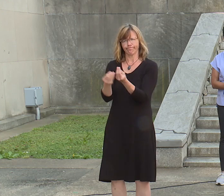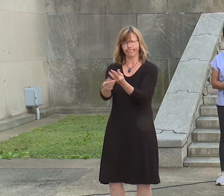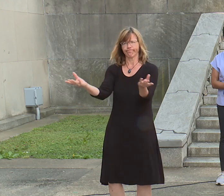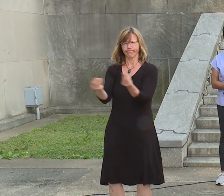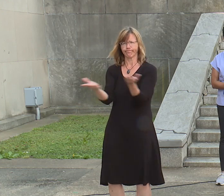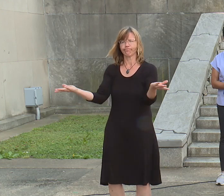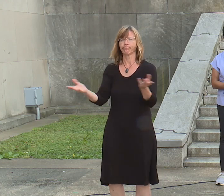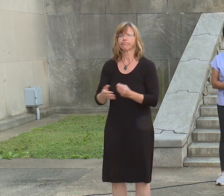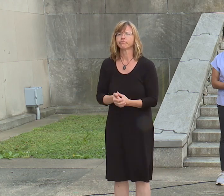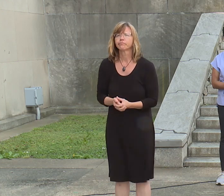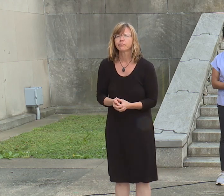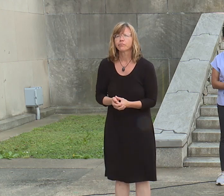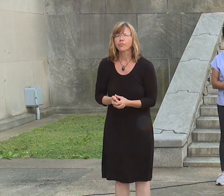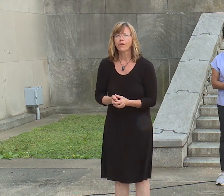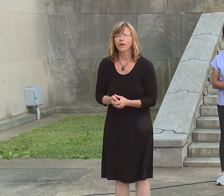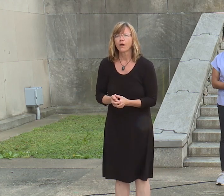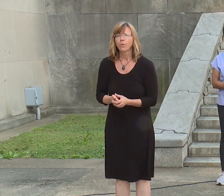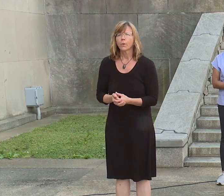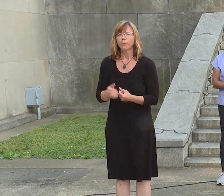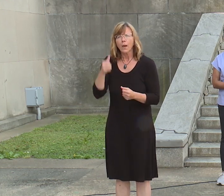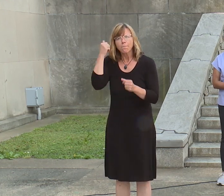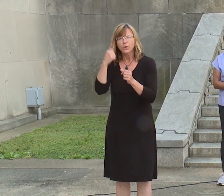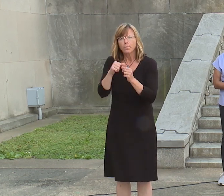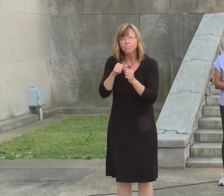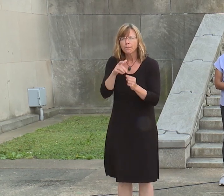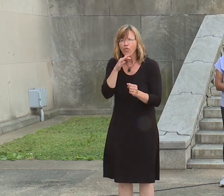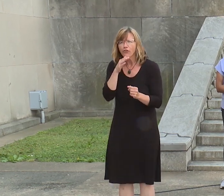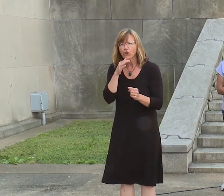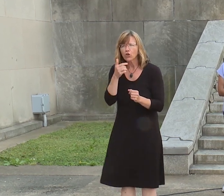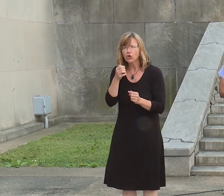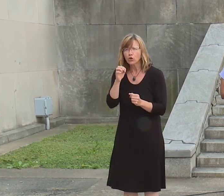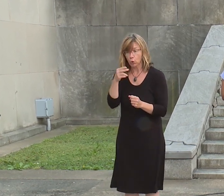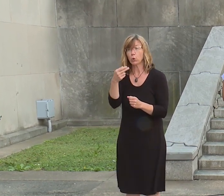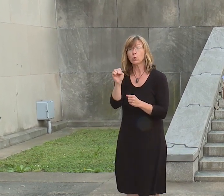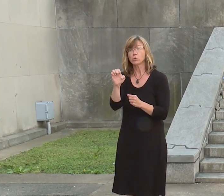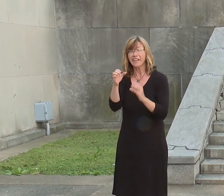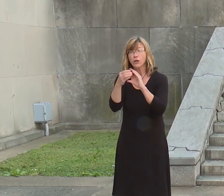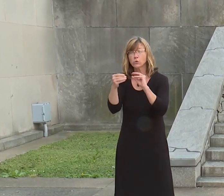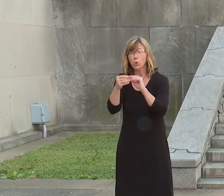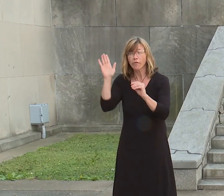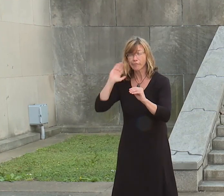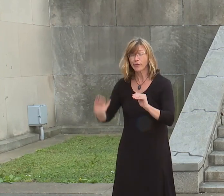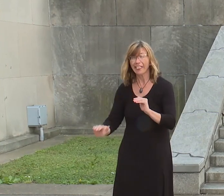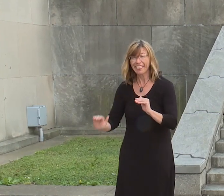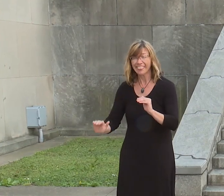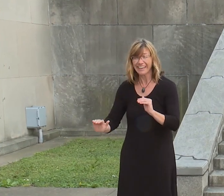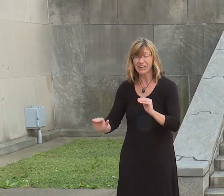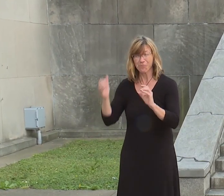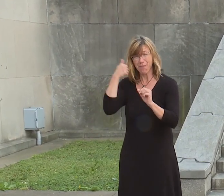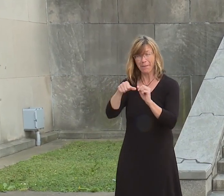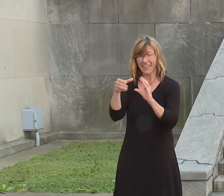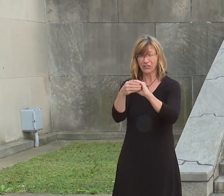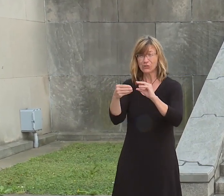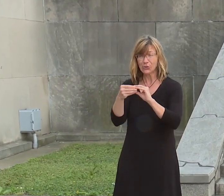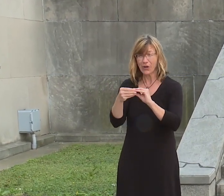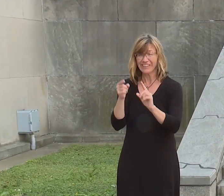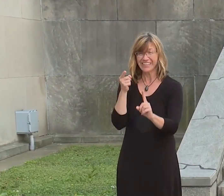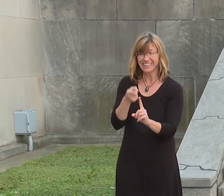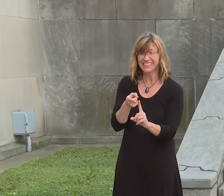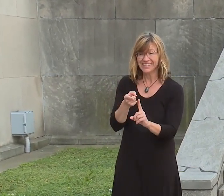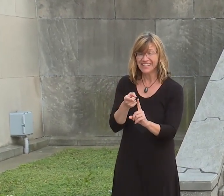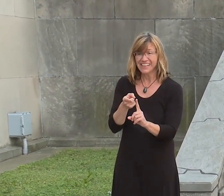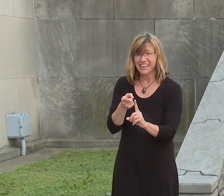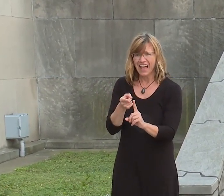I remember the story of Mother Goose expressing the notion that slow and steady wins the race. But as